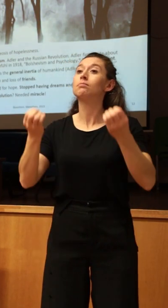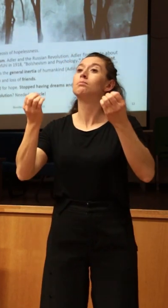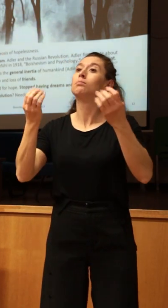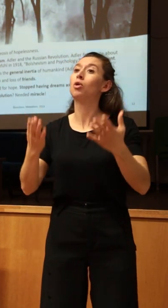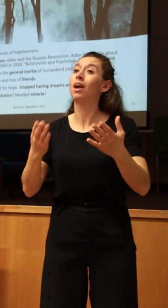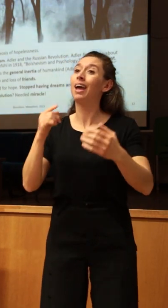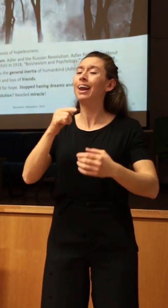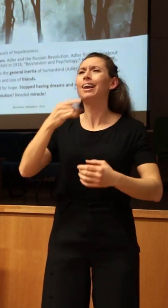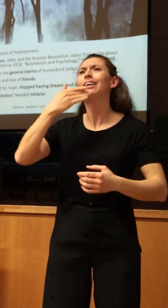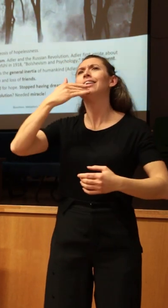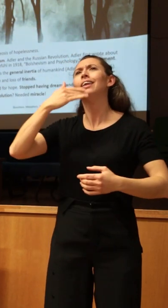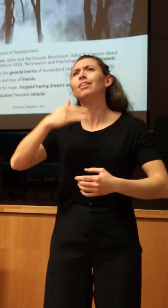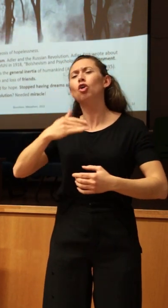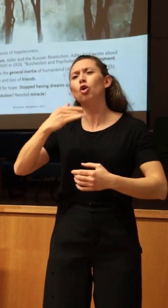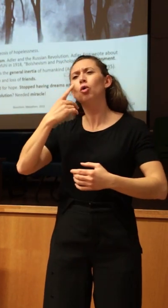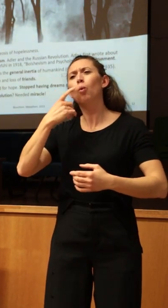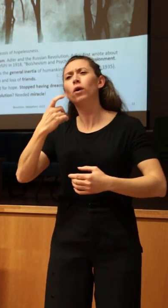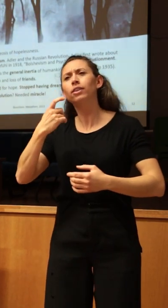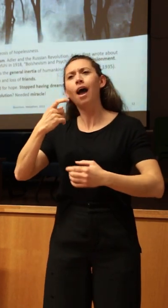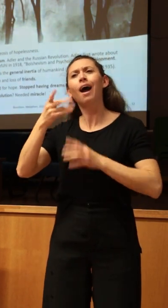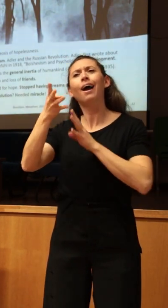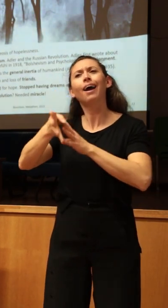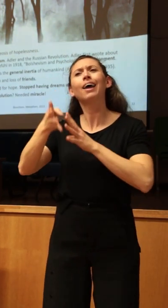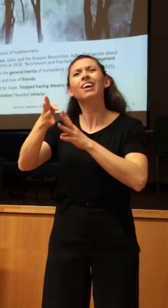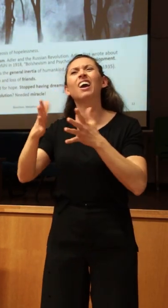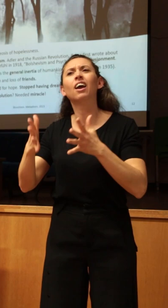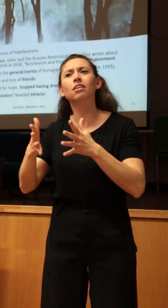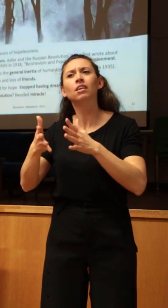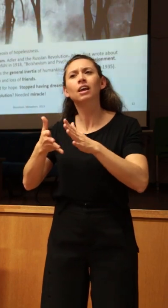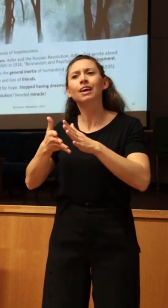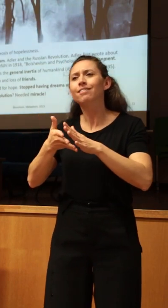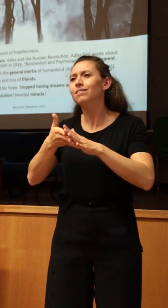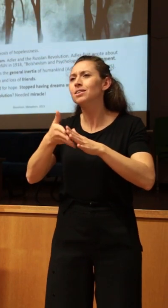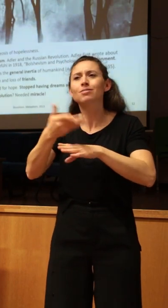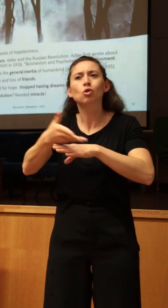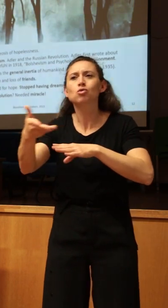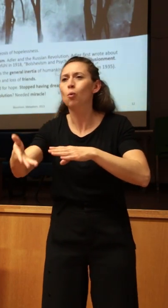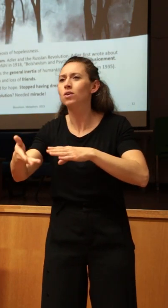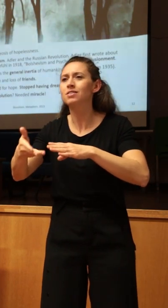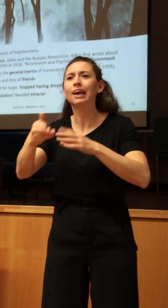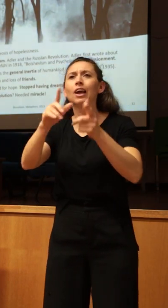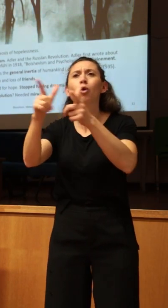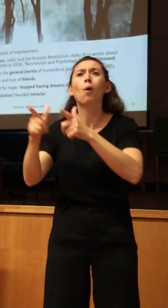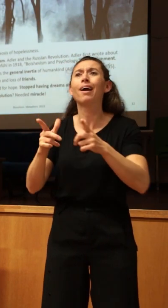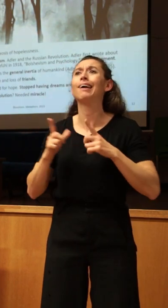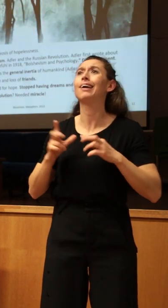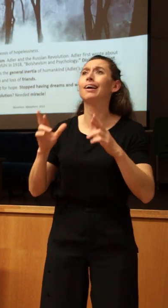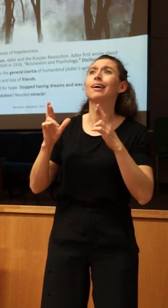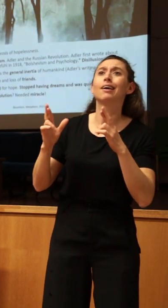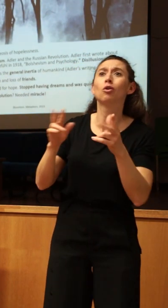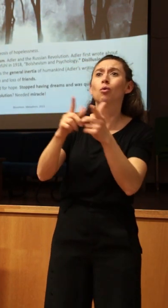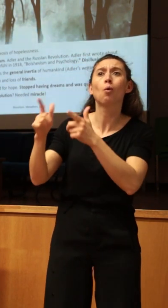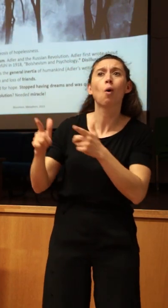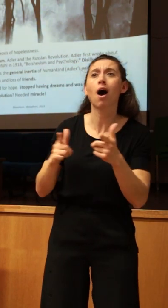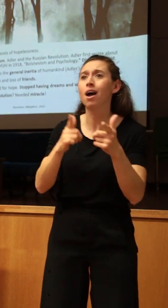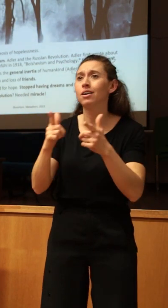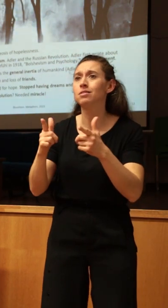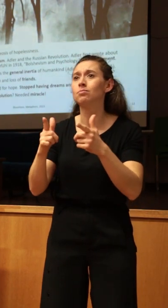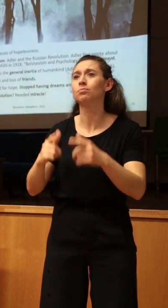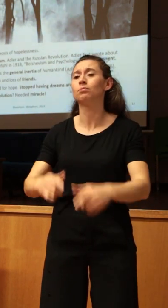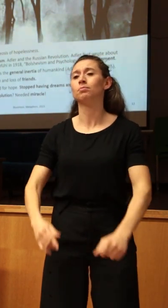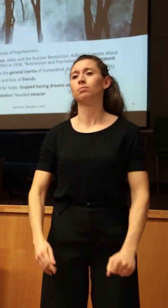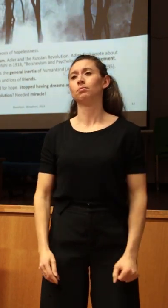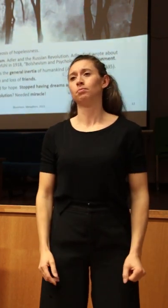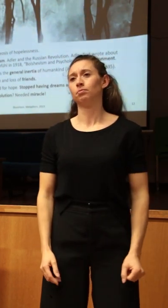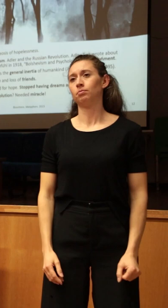él entendió o vio a la guerra como la apoteosis de la desesperanza. In his view at that time, the socialism as